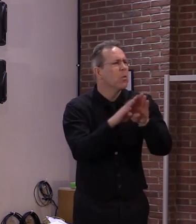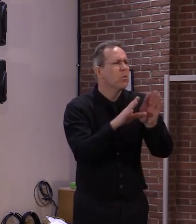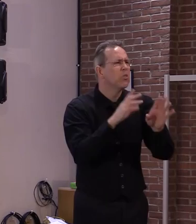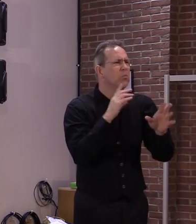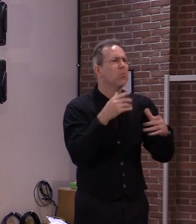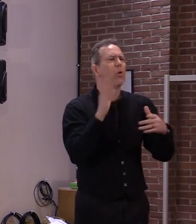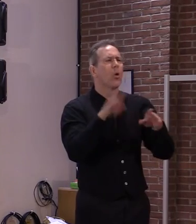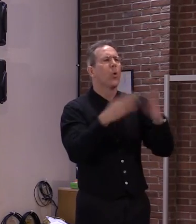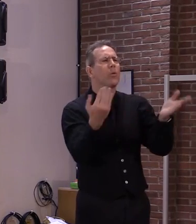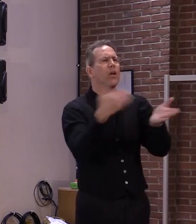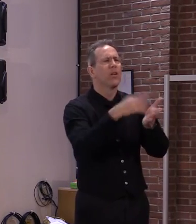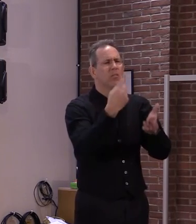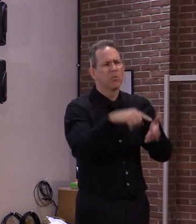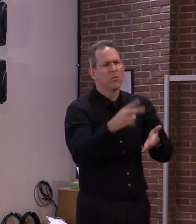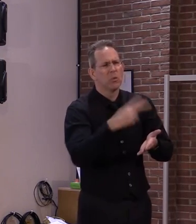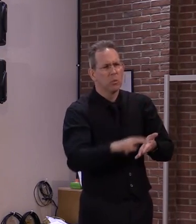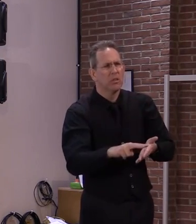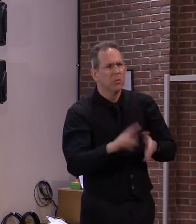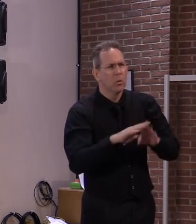Okay. Thanks a lot.